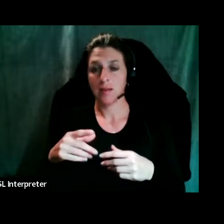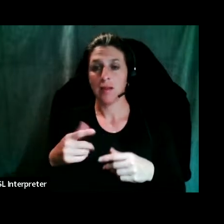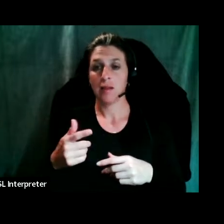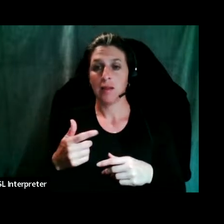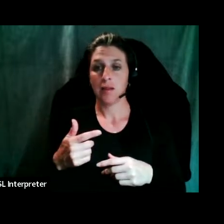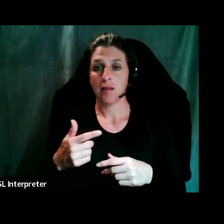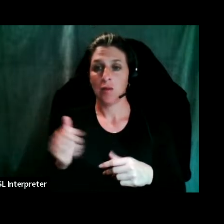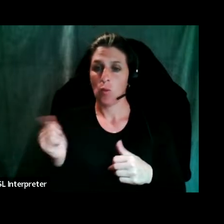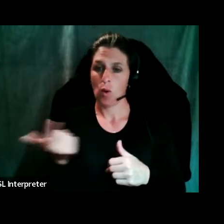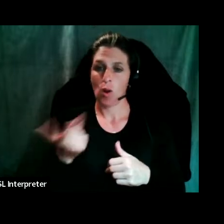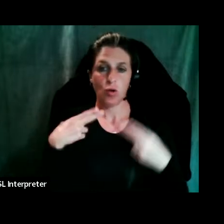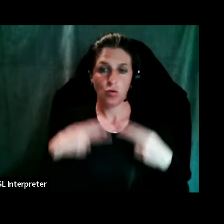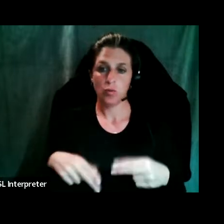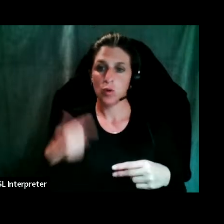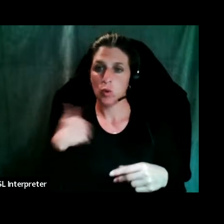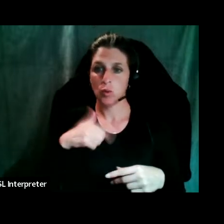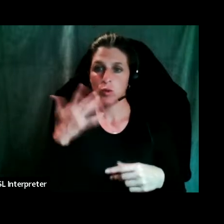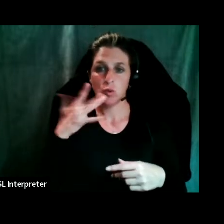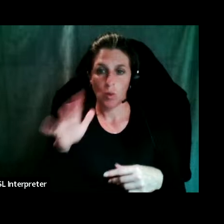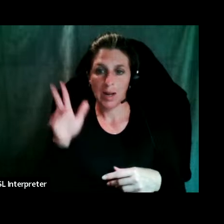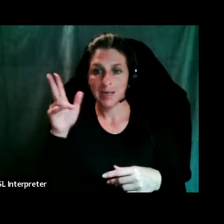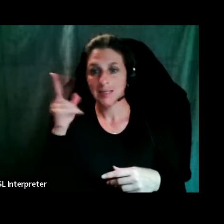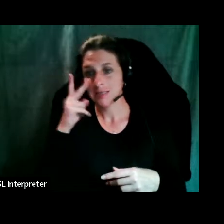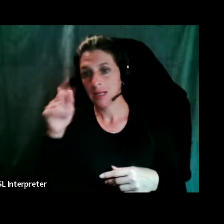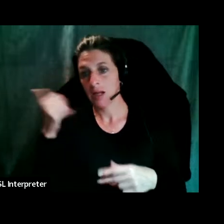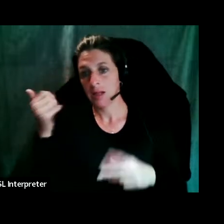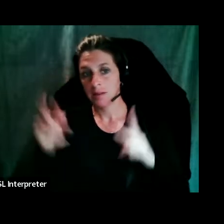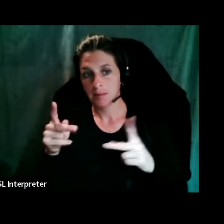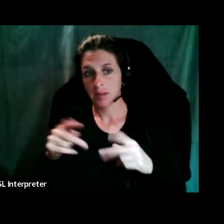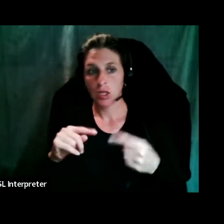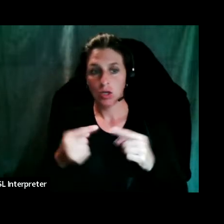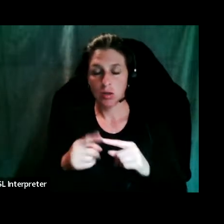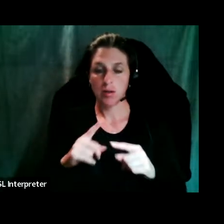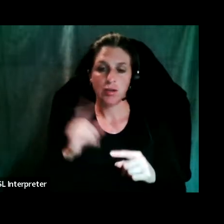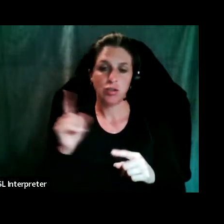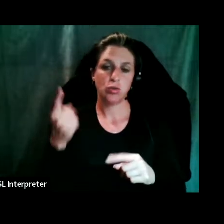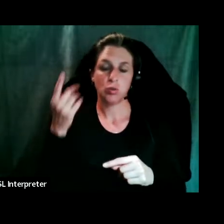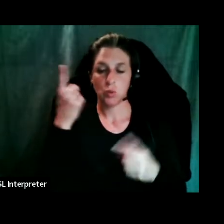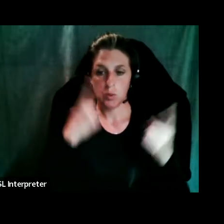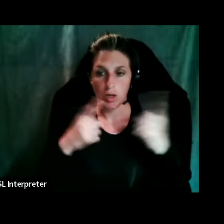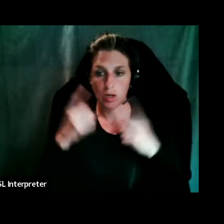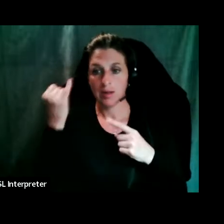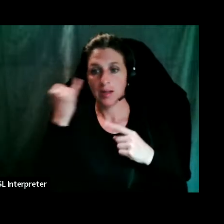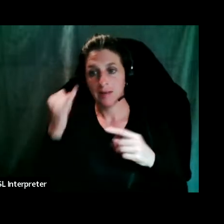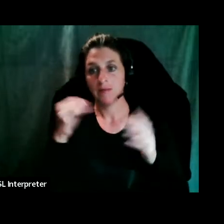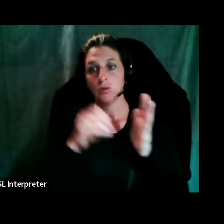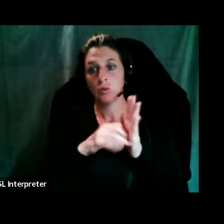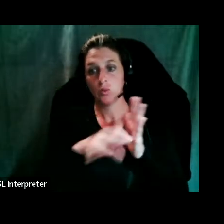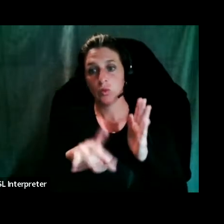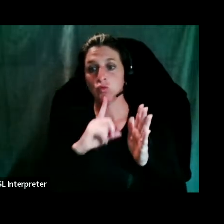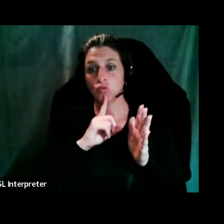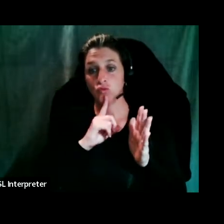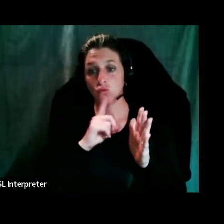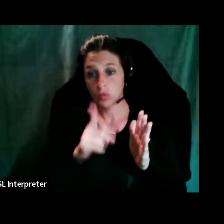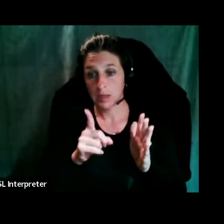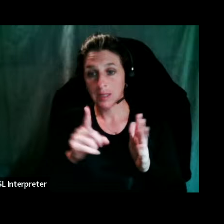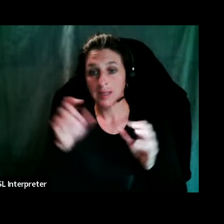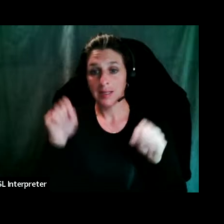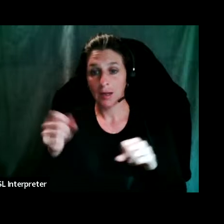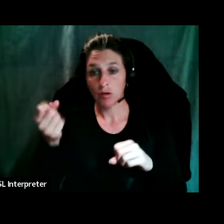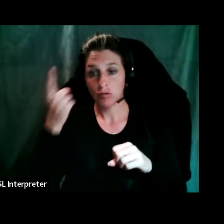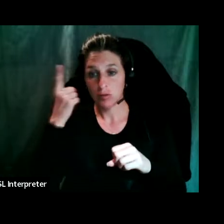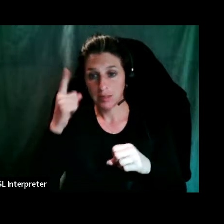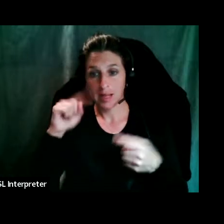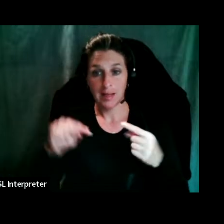human and we don't really want to see anybody get hurt, right? So I'm just wondering if students really could understand the pain